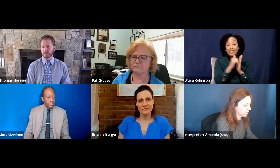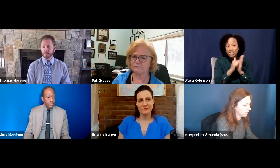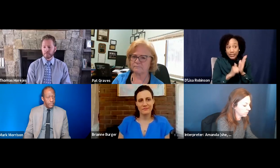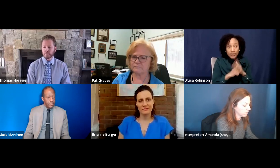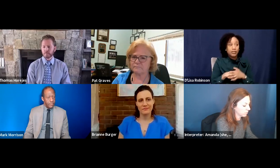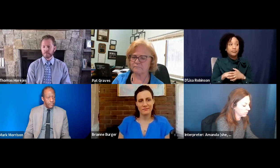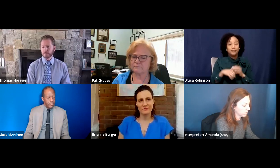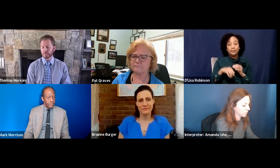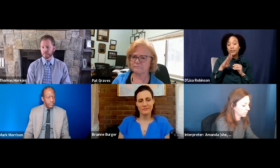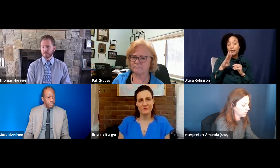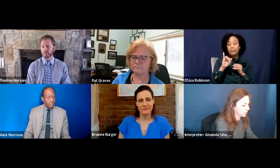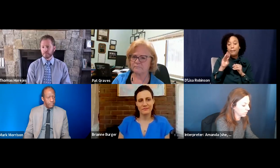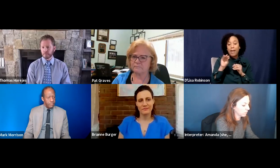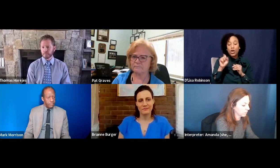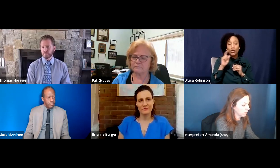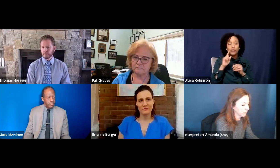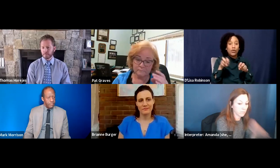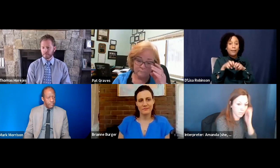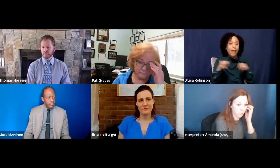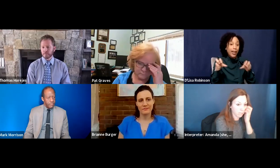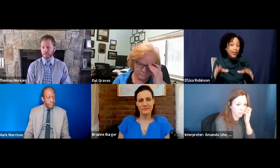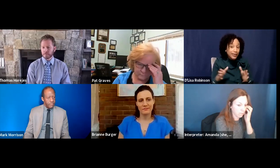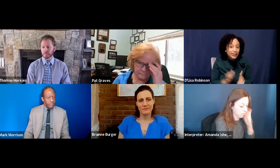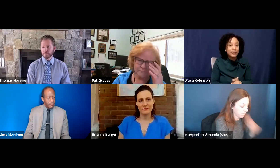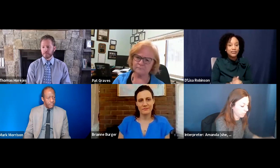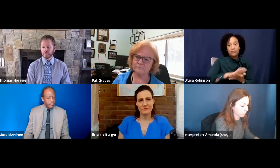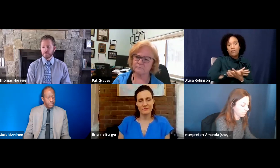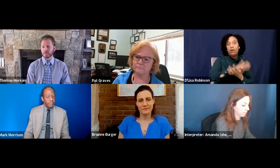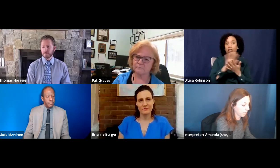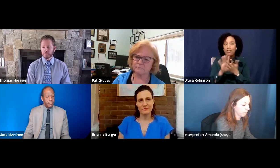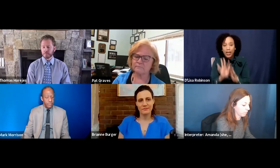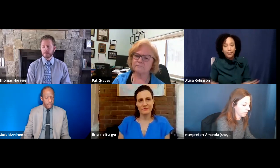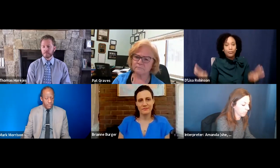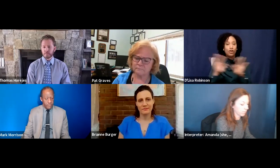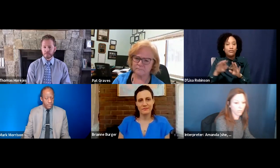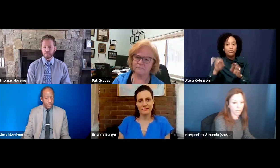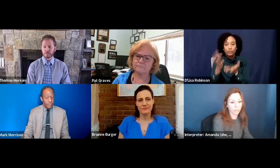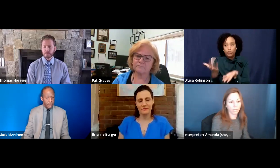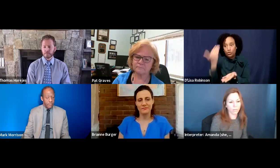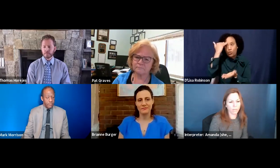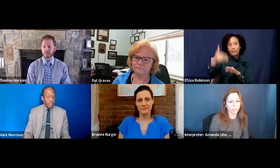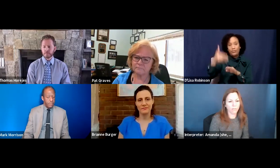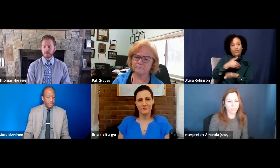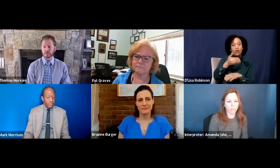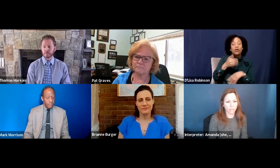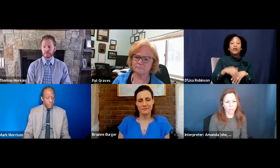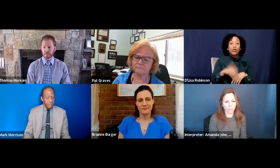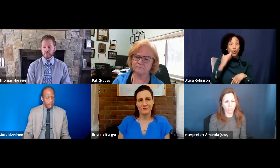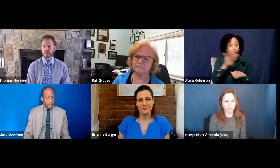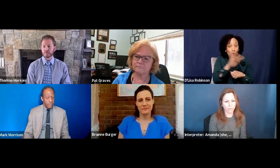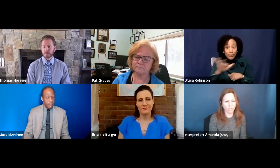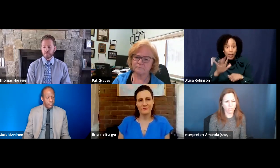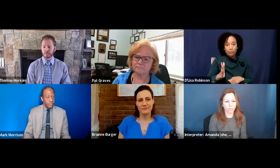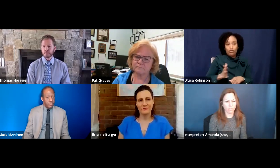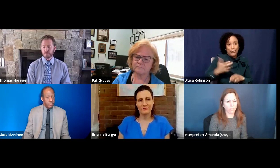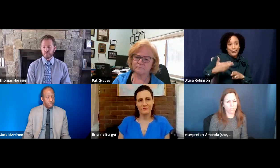resume, it might be a meeting agenda, bios of panelists. All of those preparatory materials